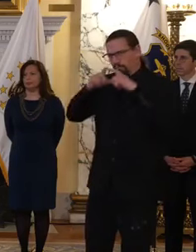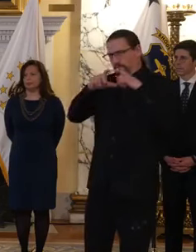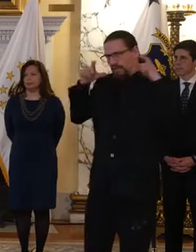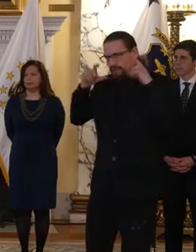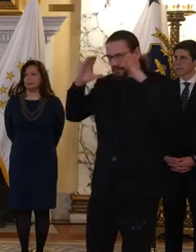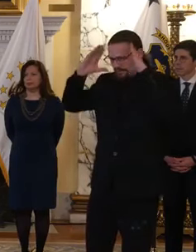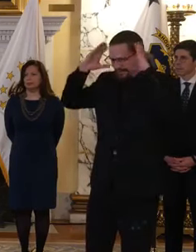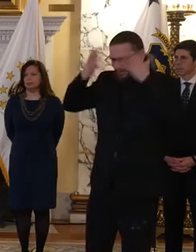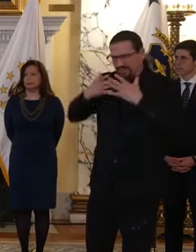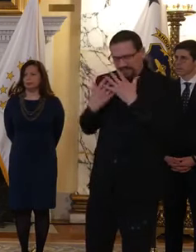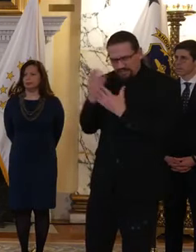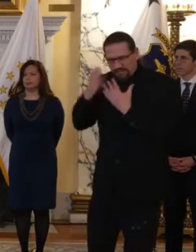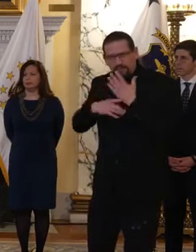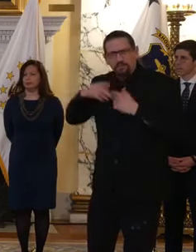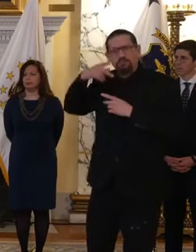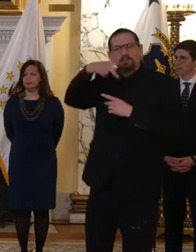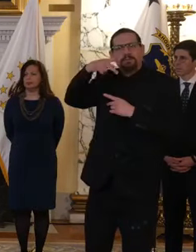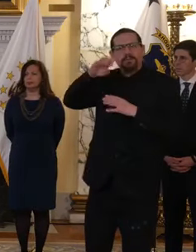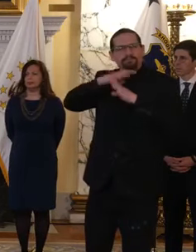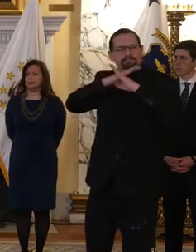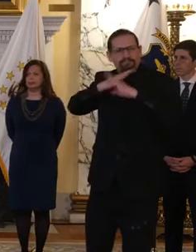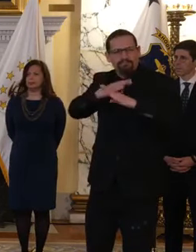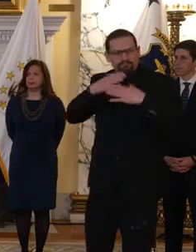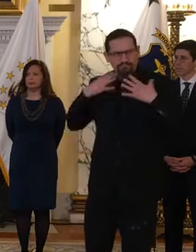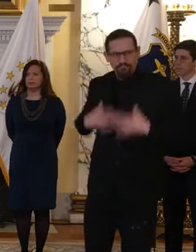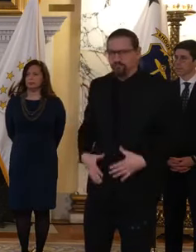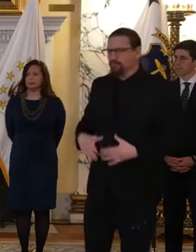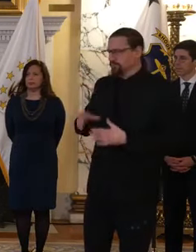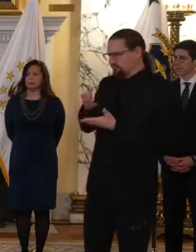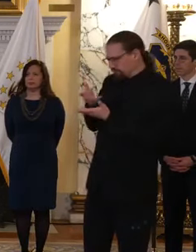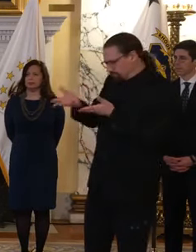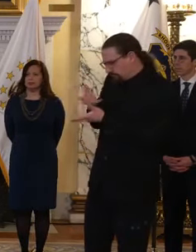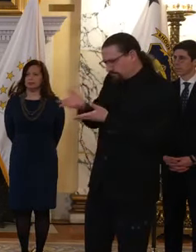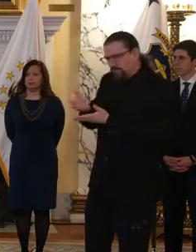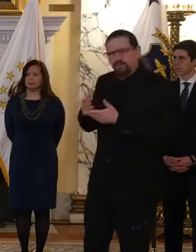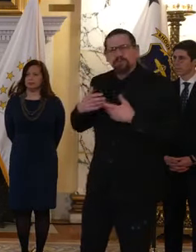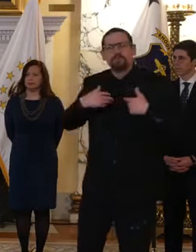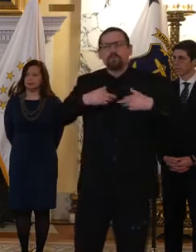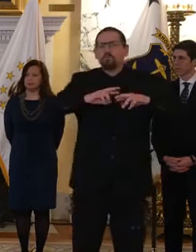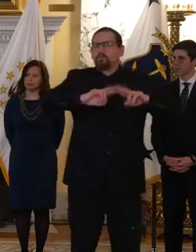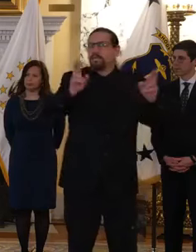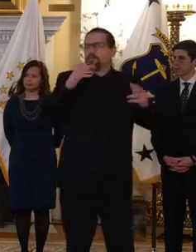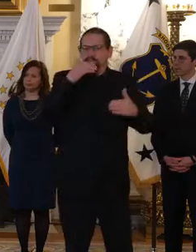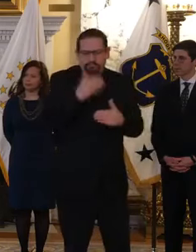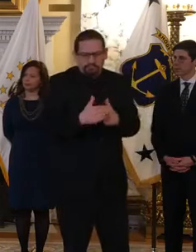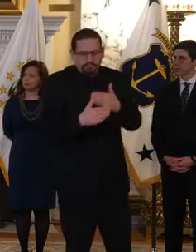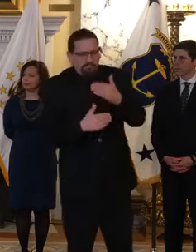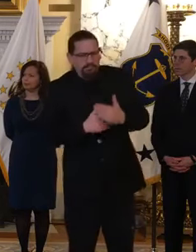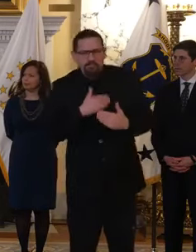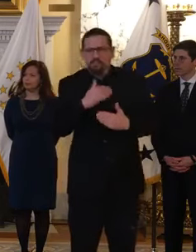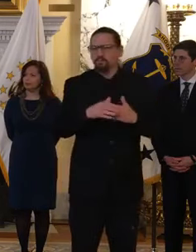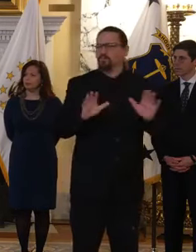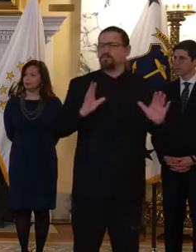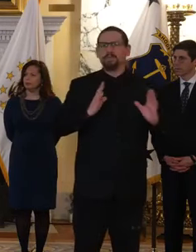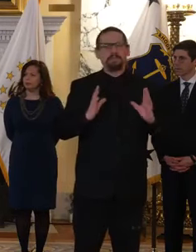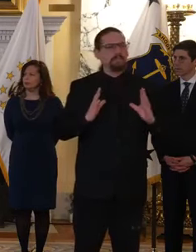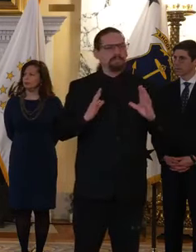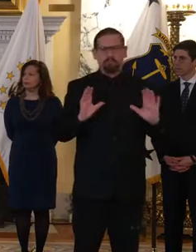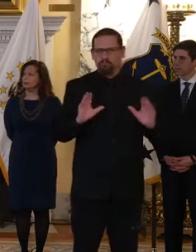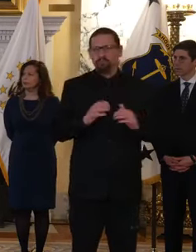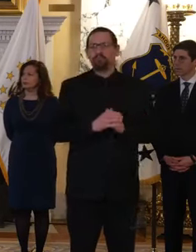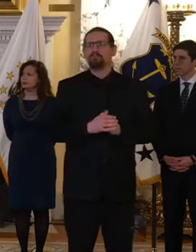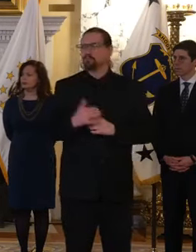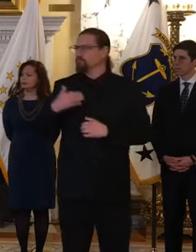process that's in place for expanding testing. What's the status on the state's